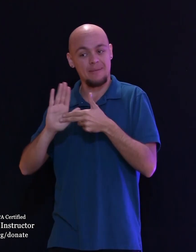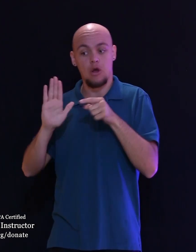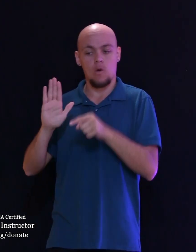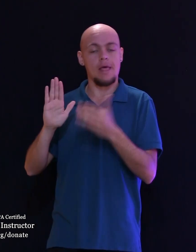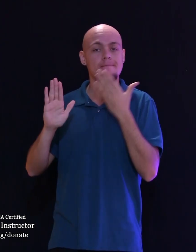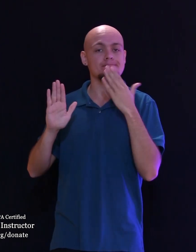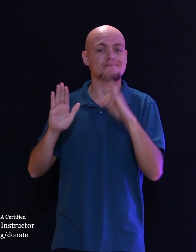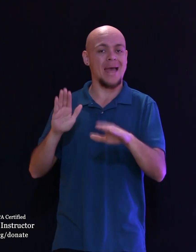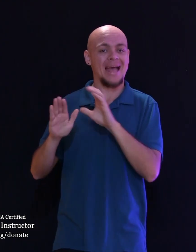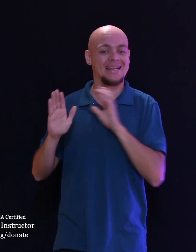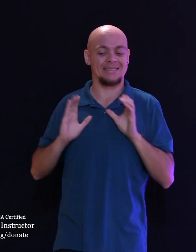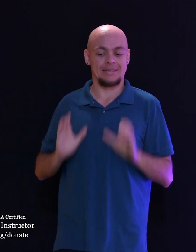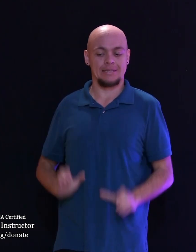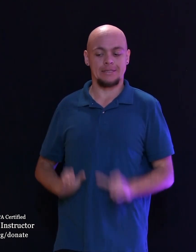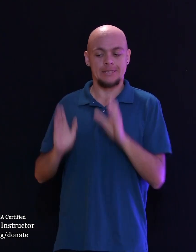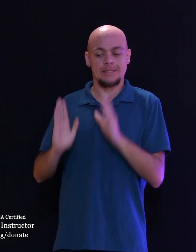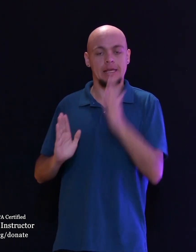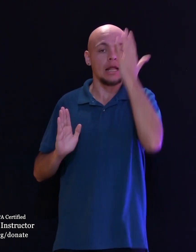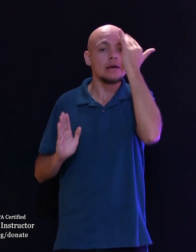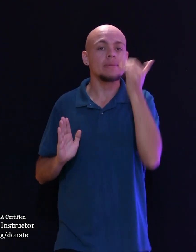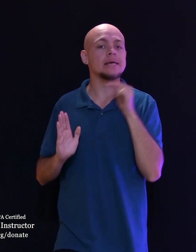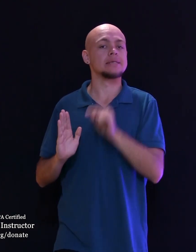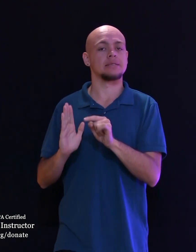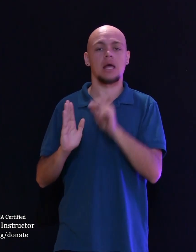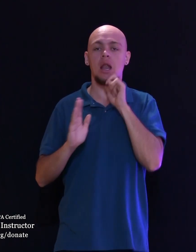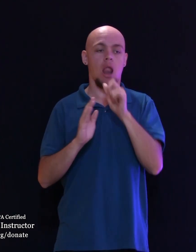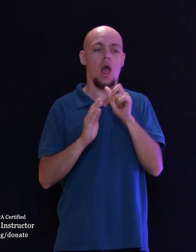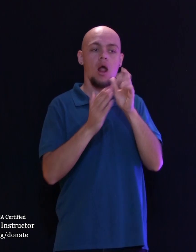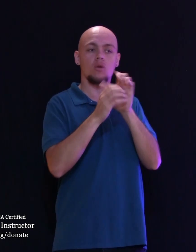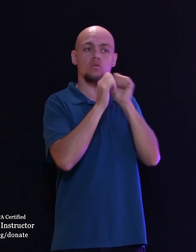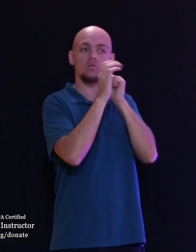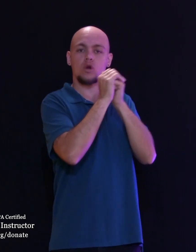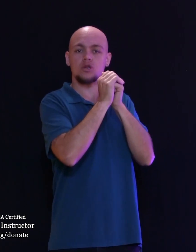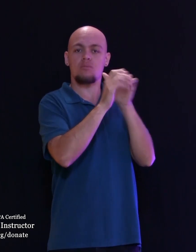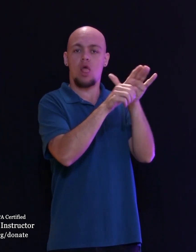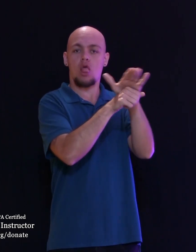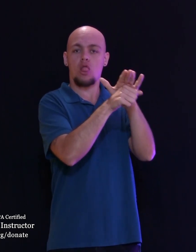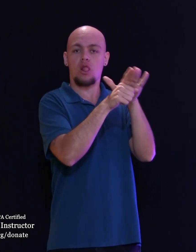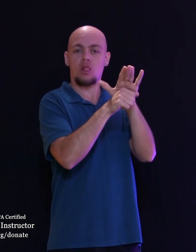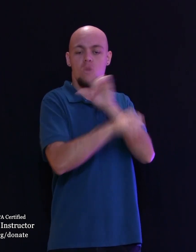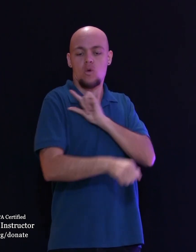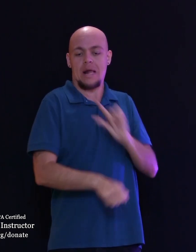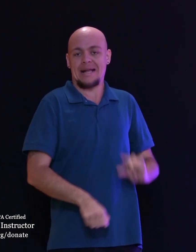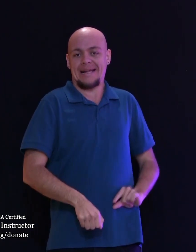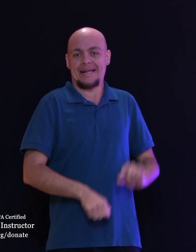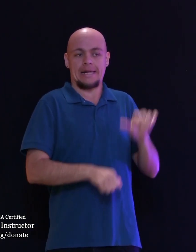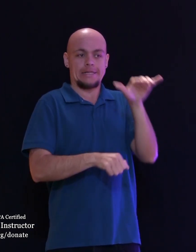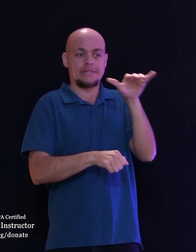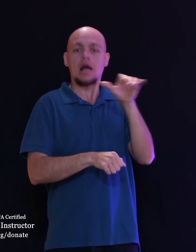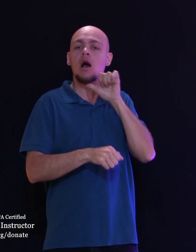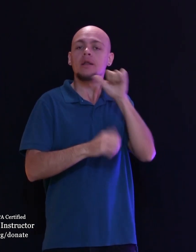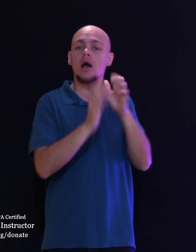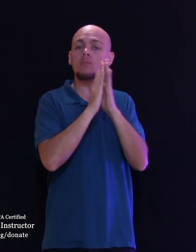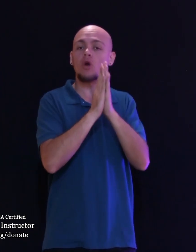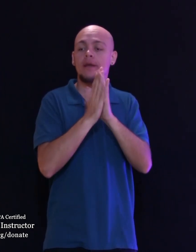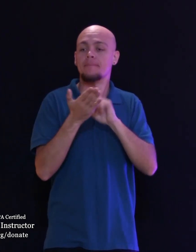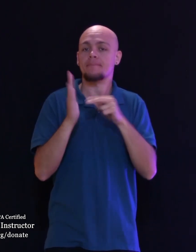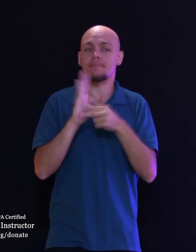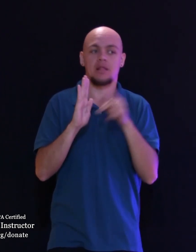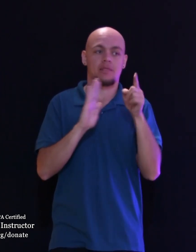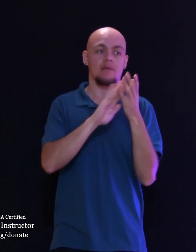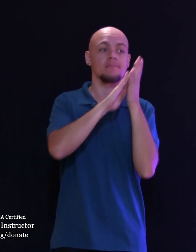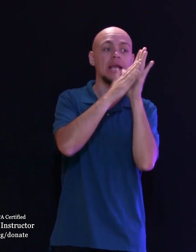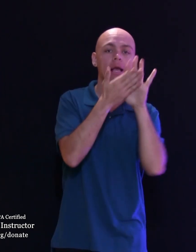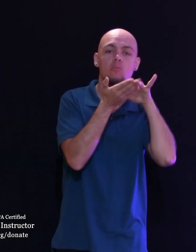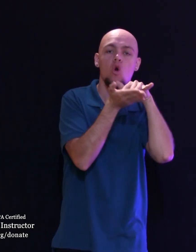By not praying to these gods, you make these gods weaker, and they get angry, and then they turn their back on the city. And if there's any problems in the city, it's because of you, because you didn't